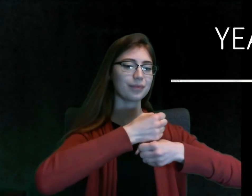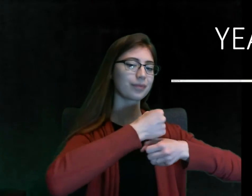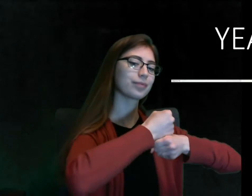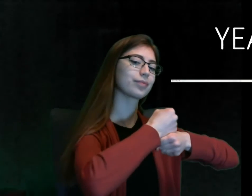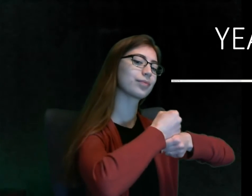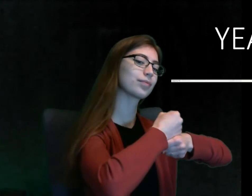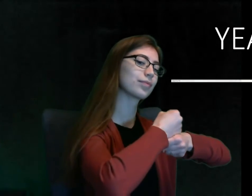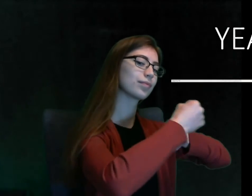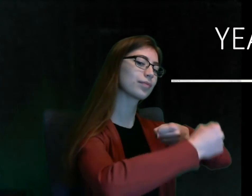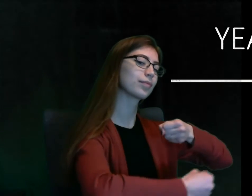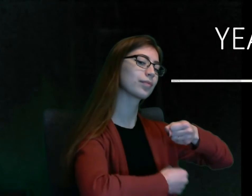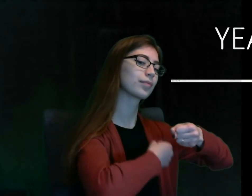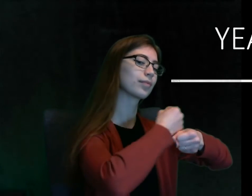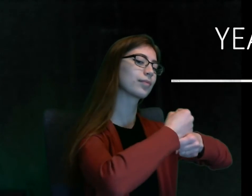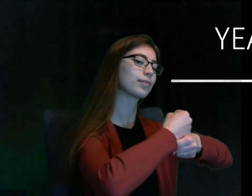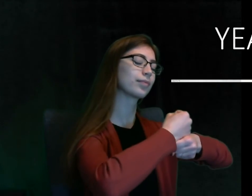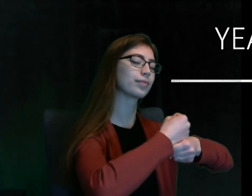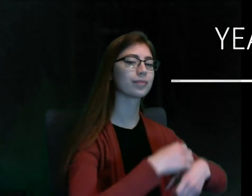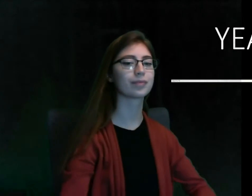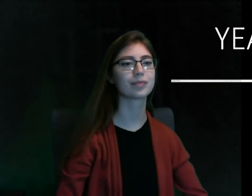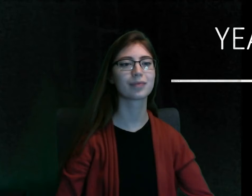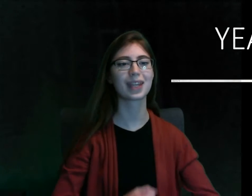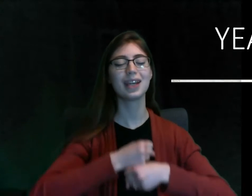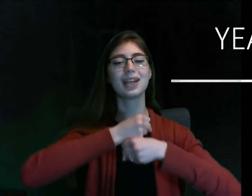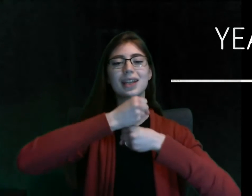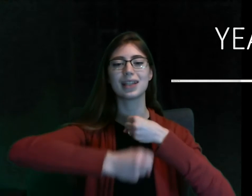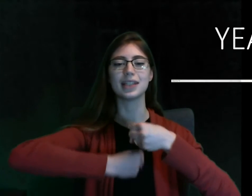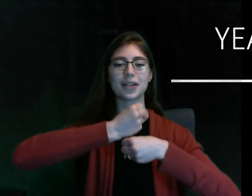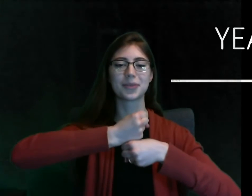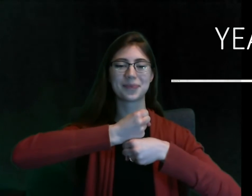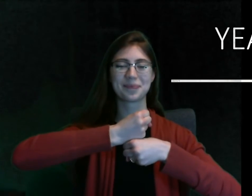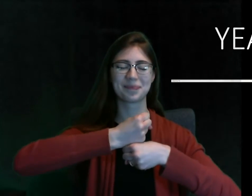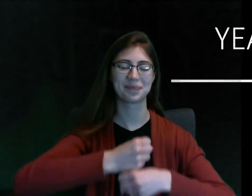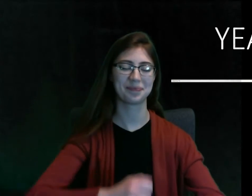Year.